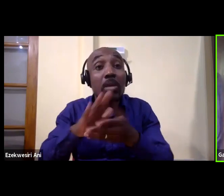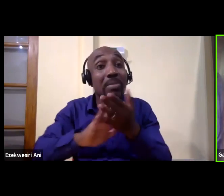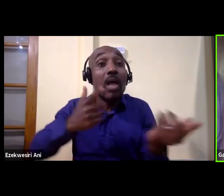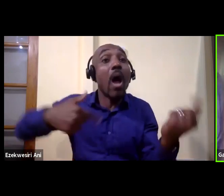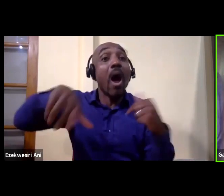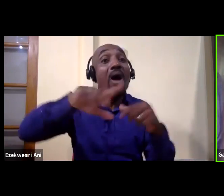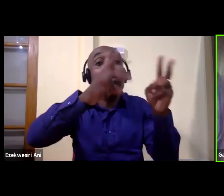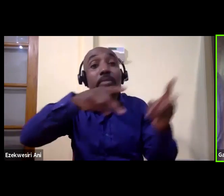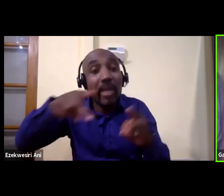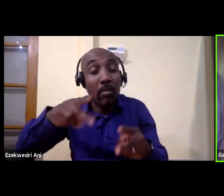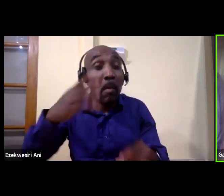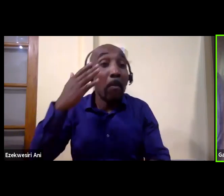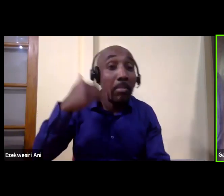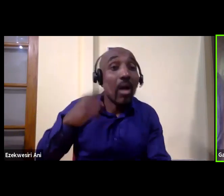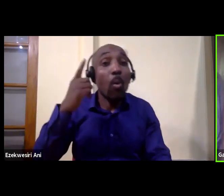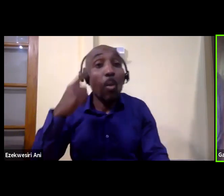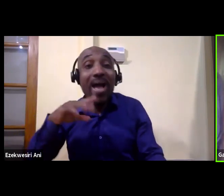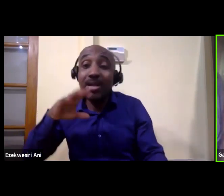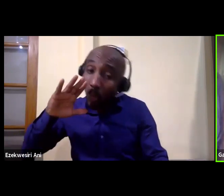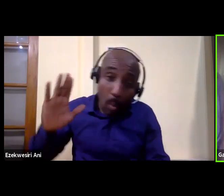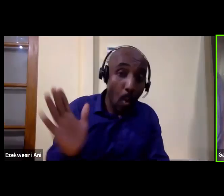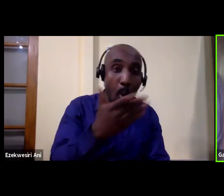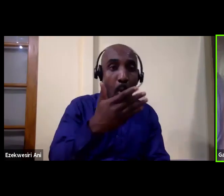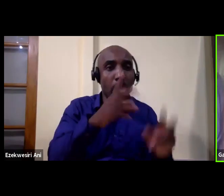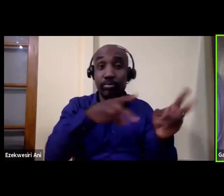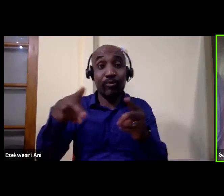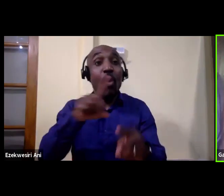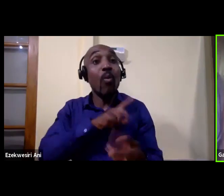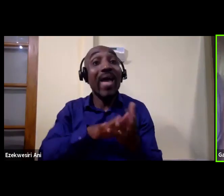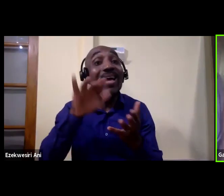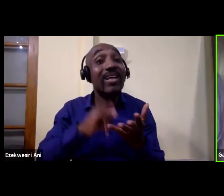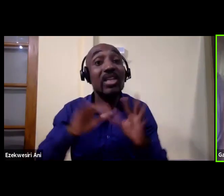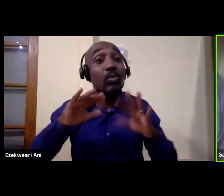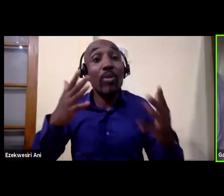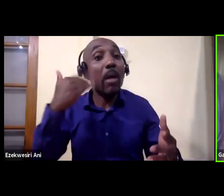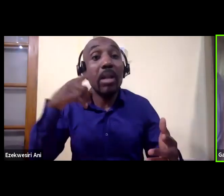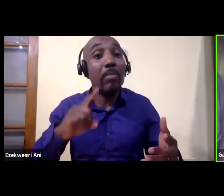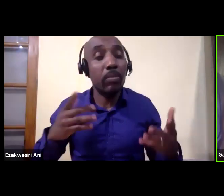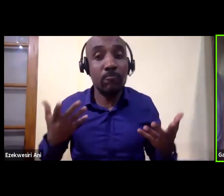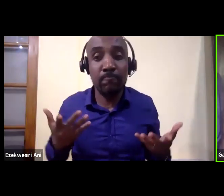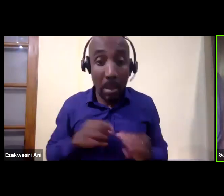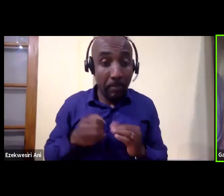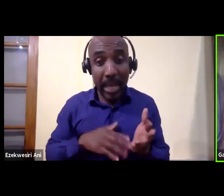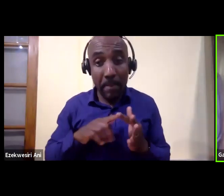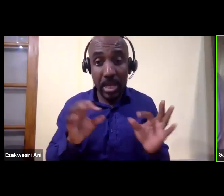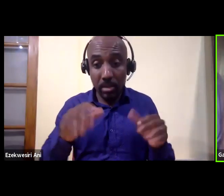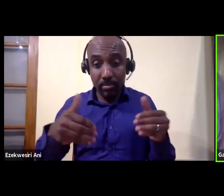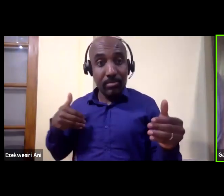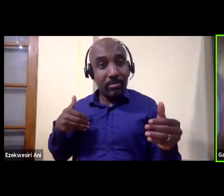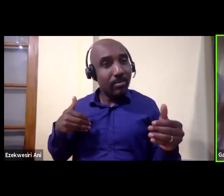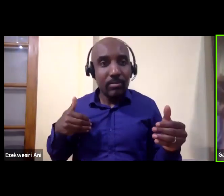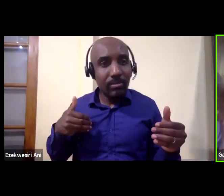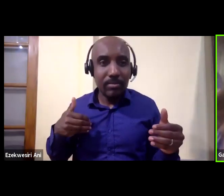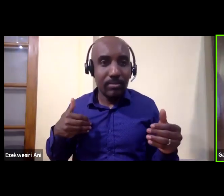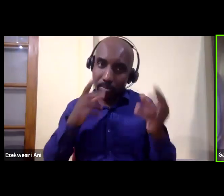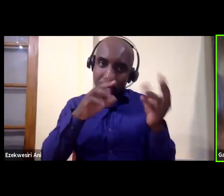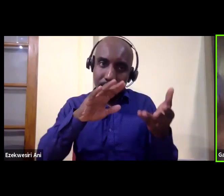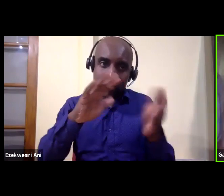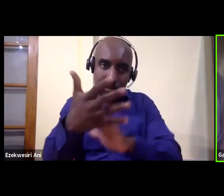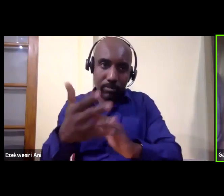black people, but everybody, because there's no NHS without us and there never has been. It's barely a coincidence